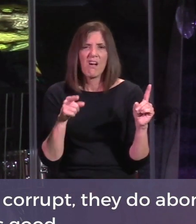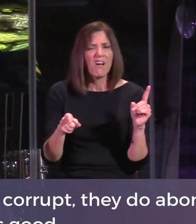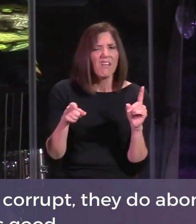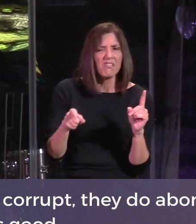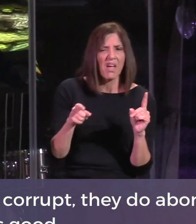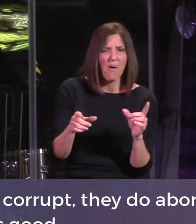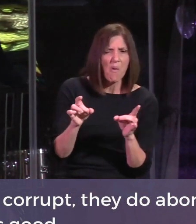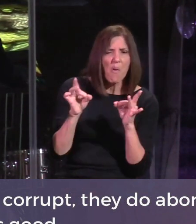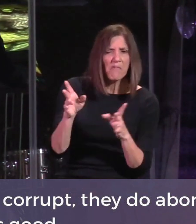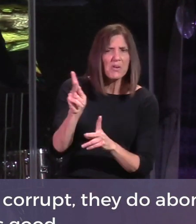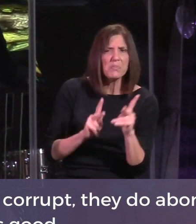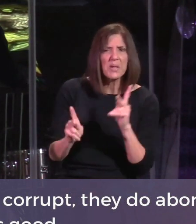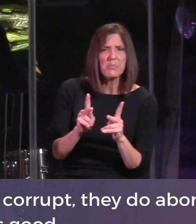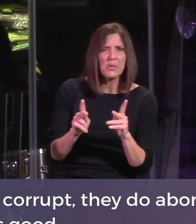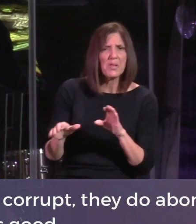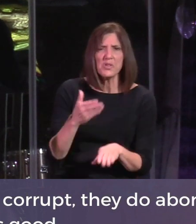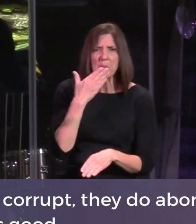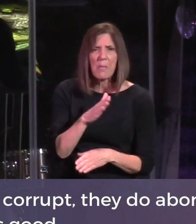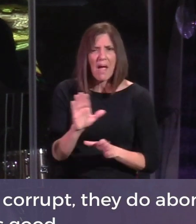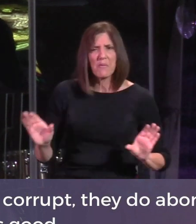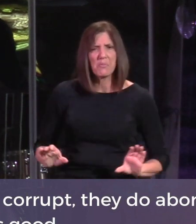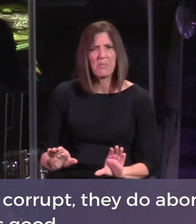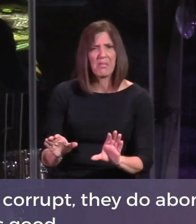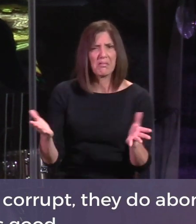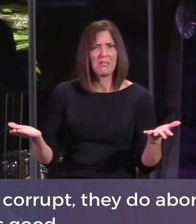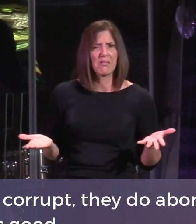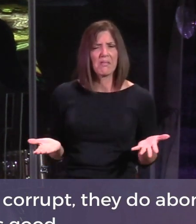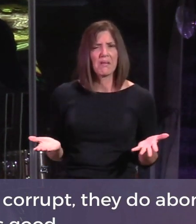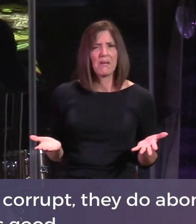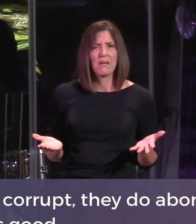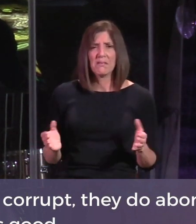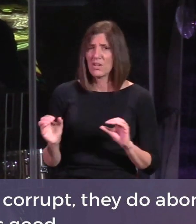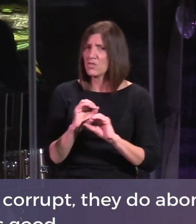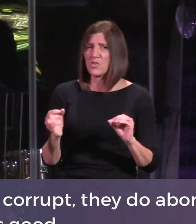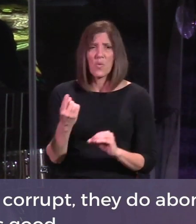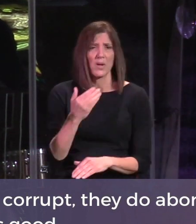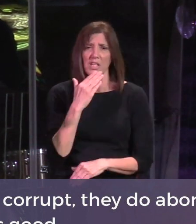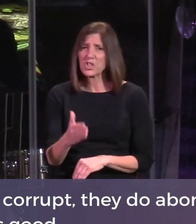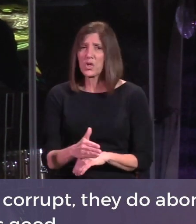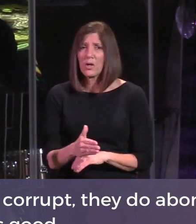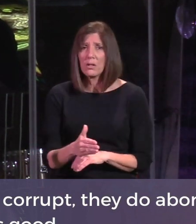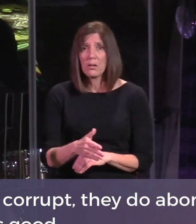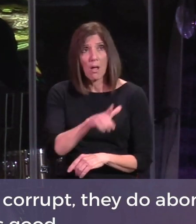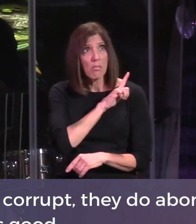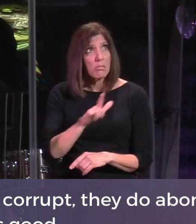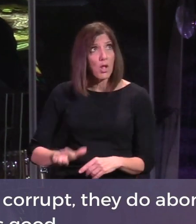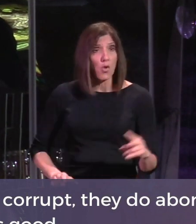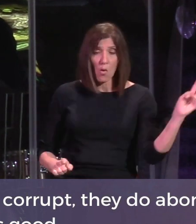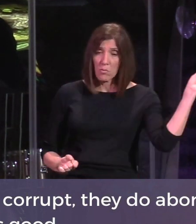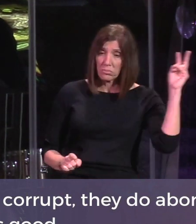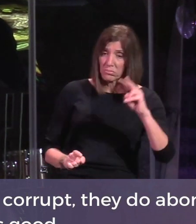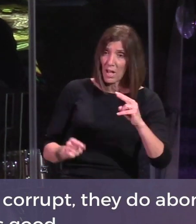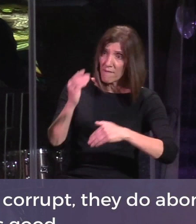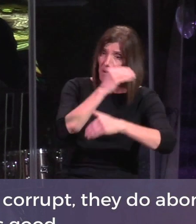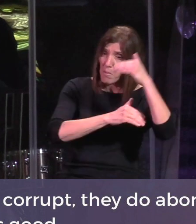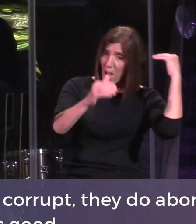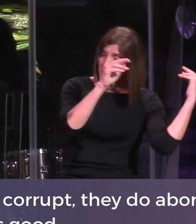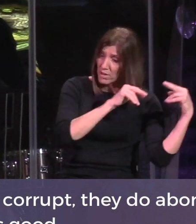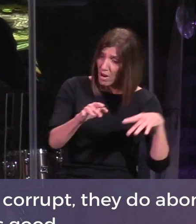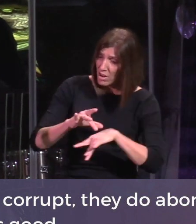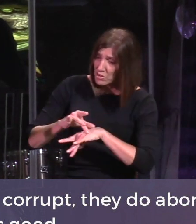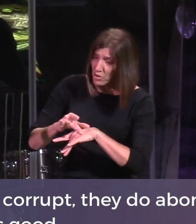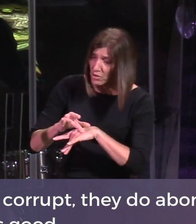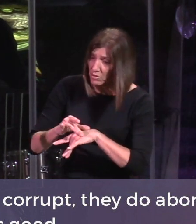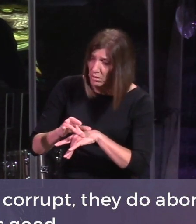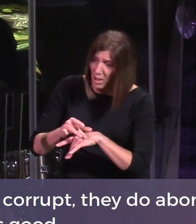do abominable deeds. There is none who does good. The Lord looks down from heaven to see if there are any